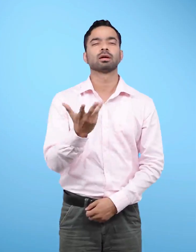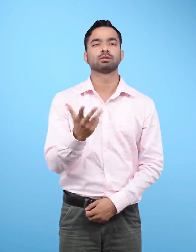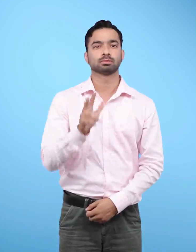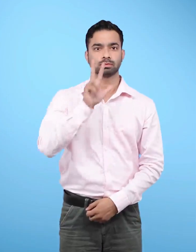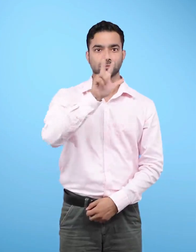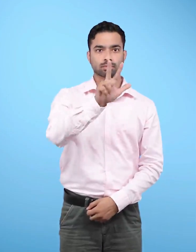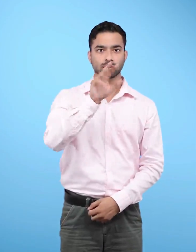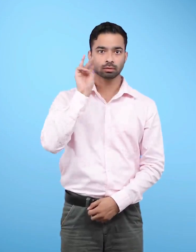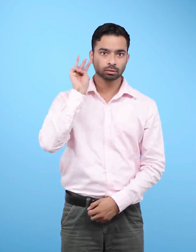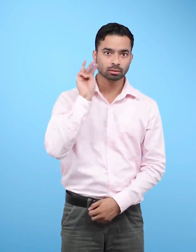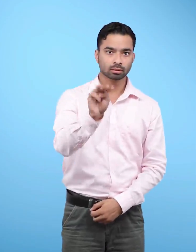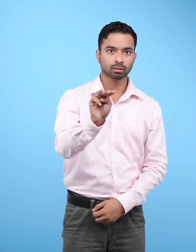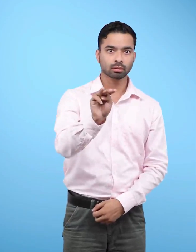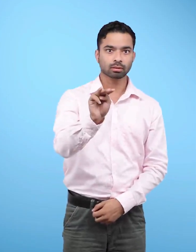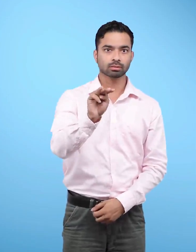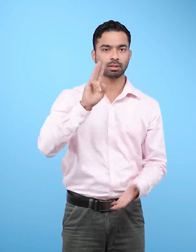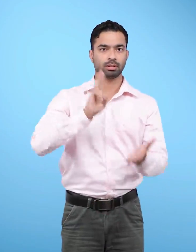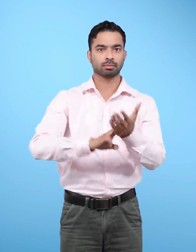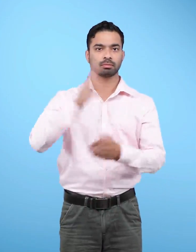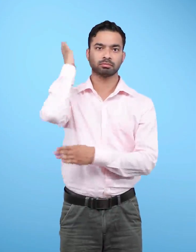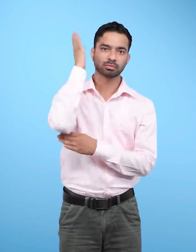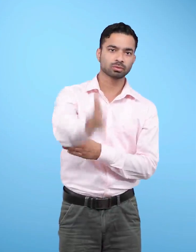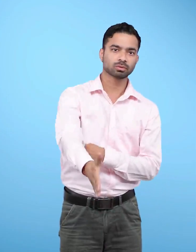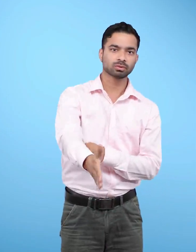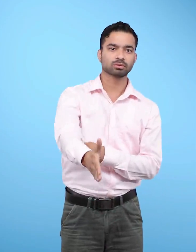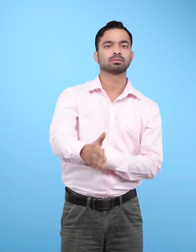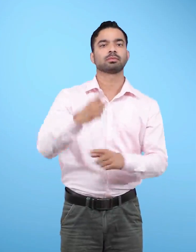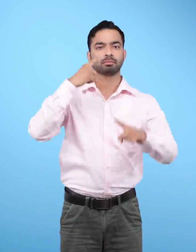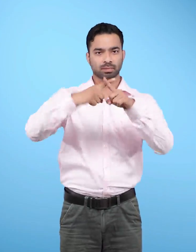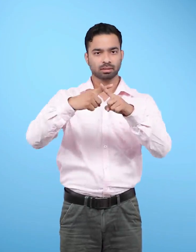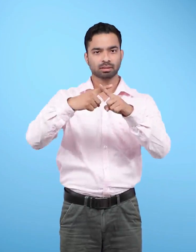8,000 meters by 0.1 meter.